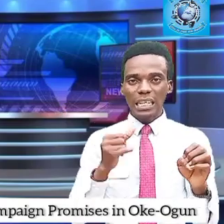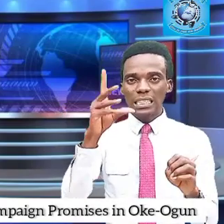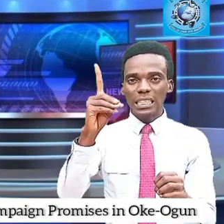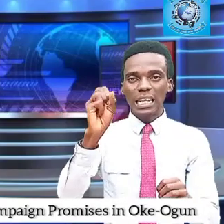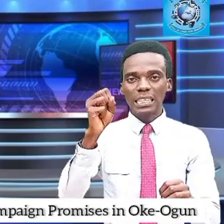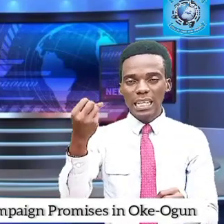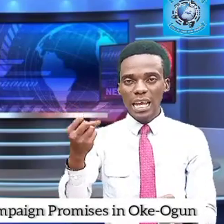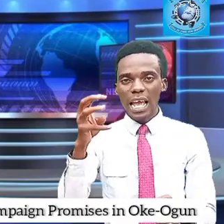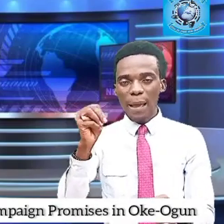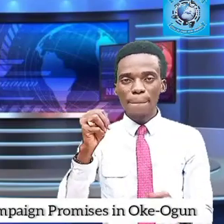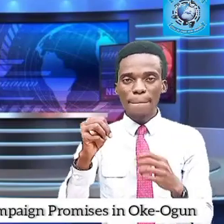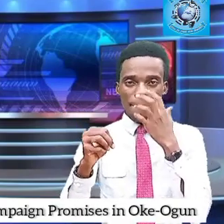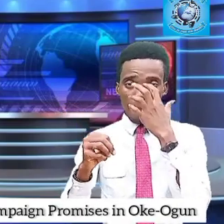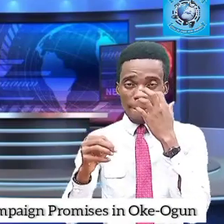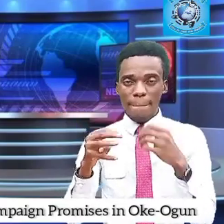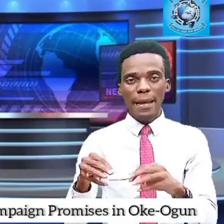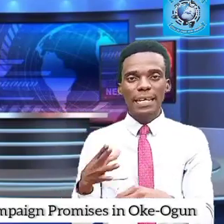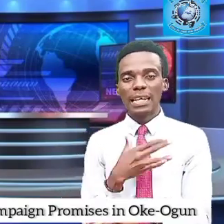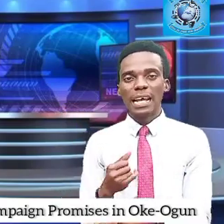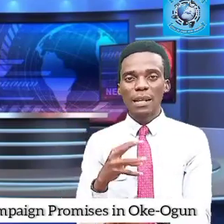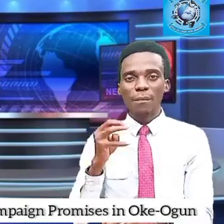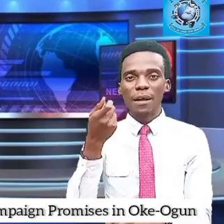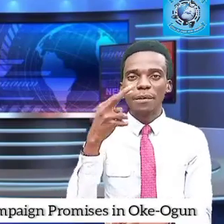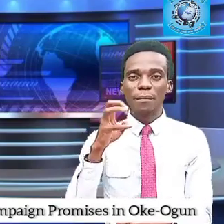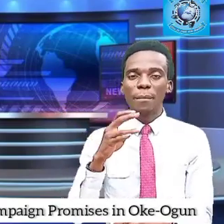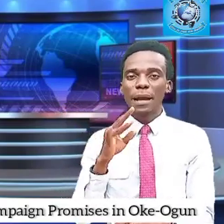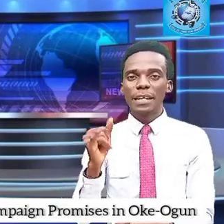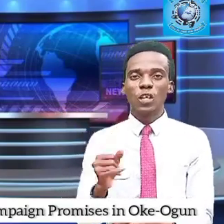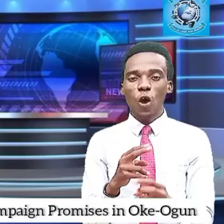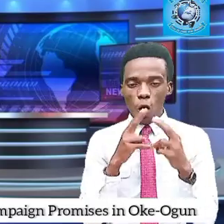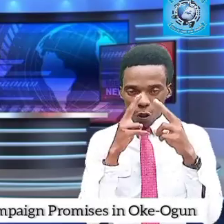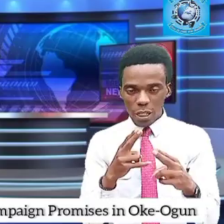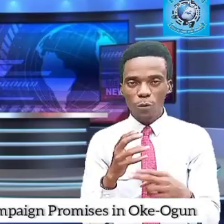Markets, and Artisan Marine by the Honorable Commissioner.